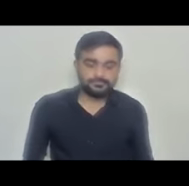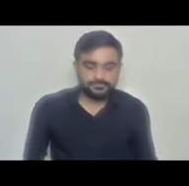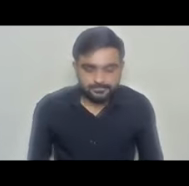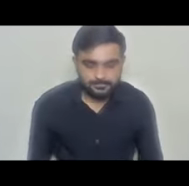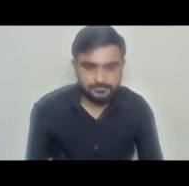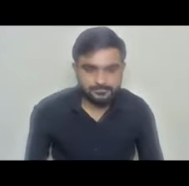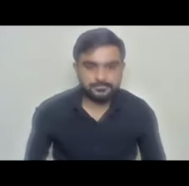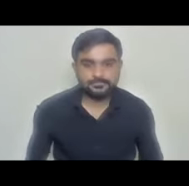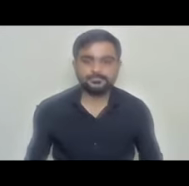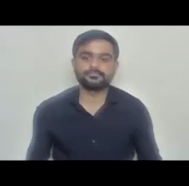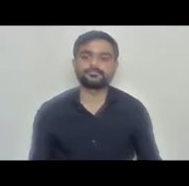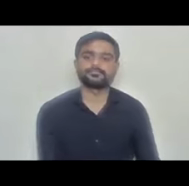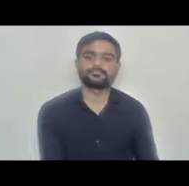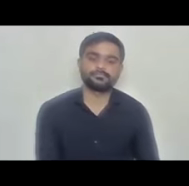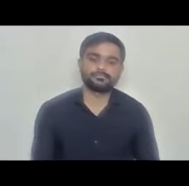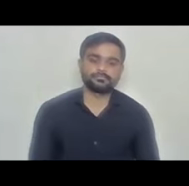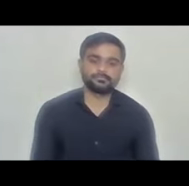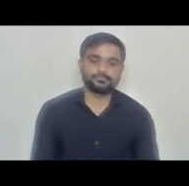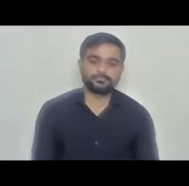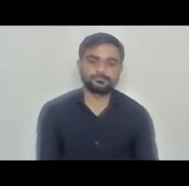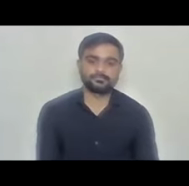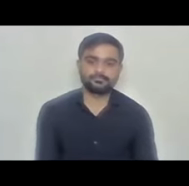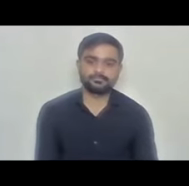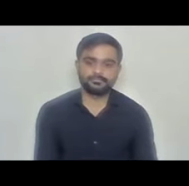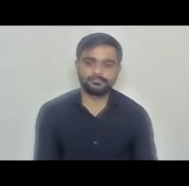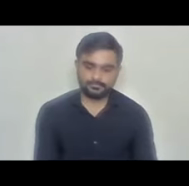how do you? Okay.